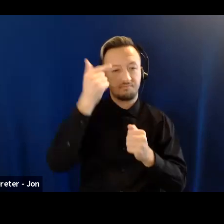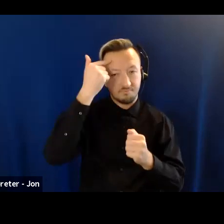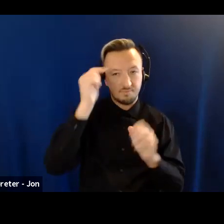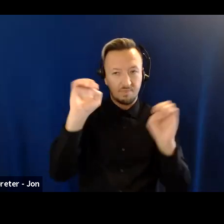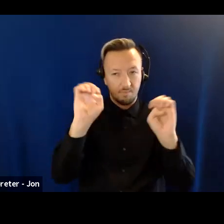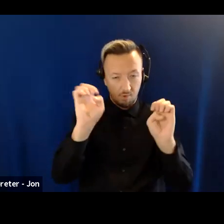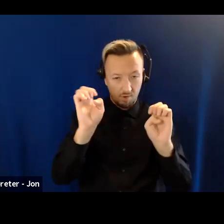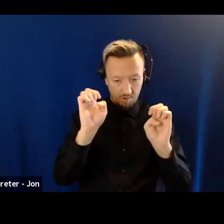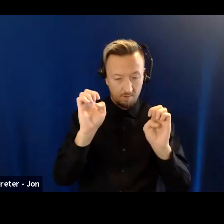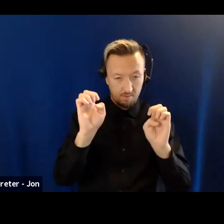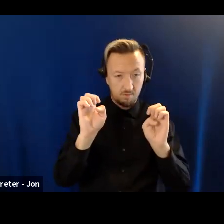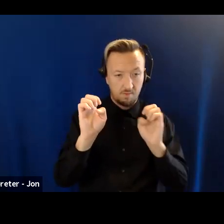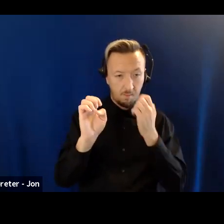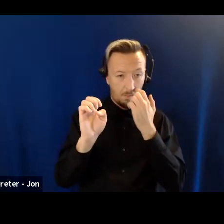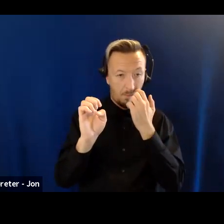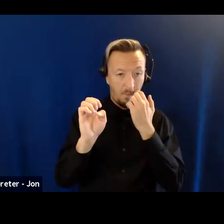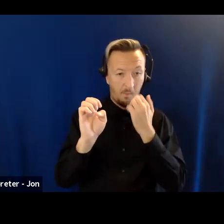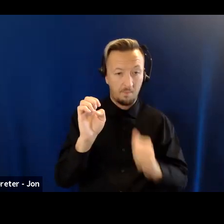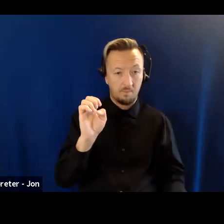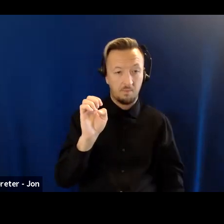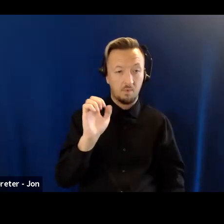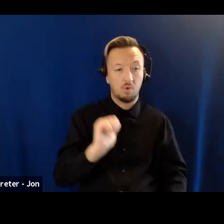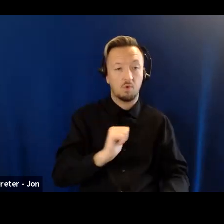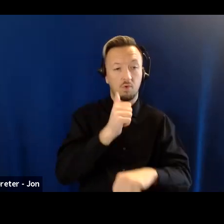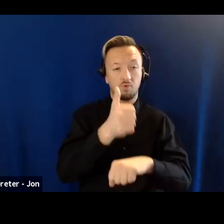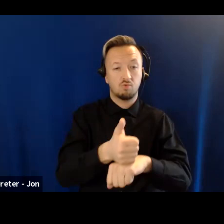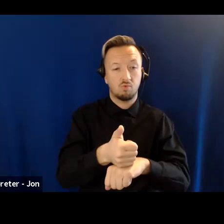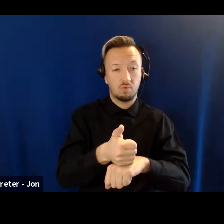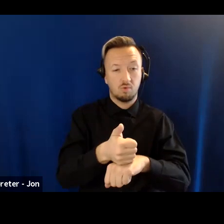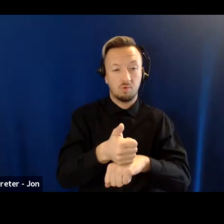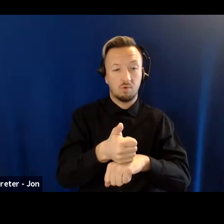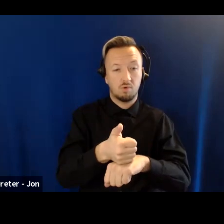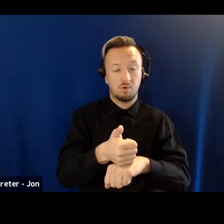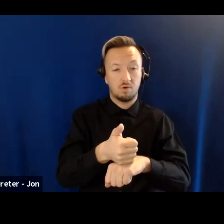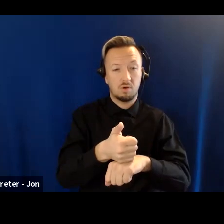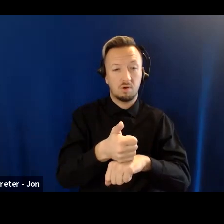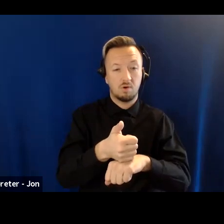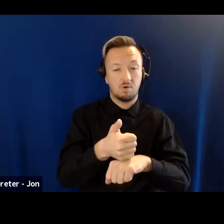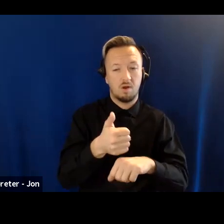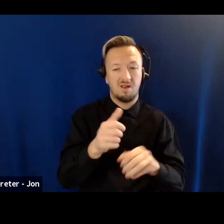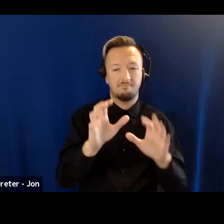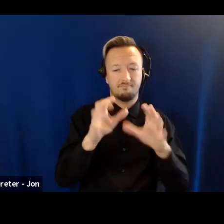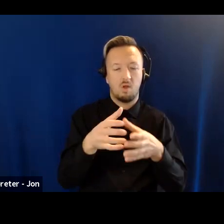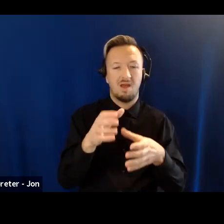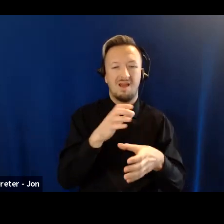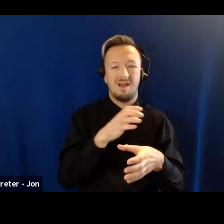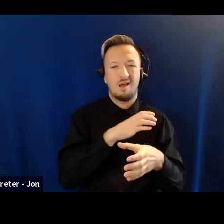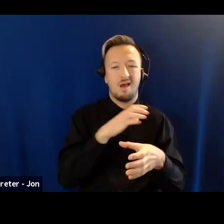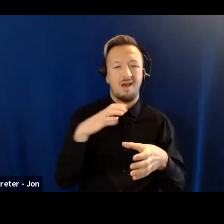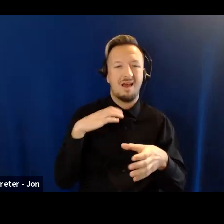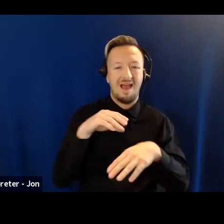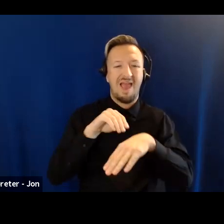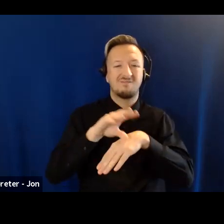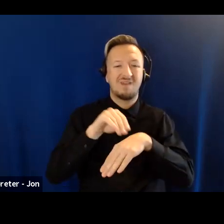at the local level to create core advisory groups and hundreds were saved